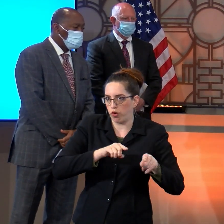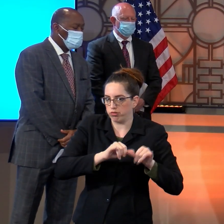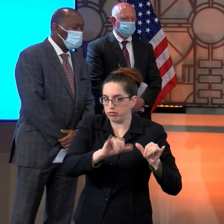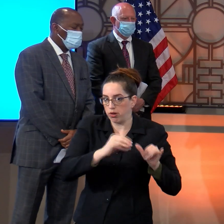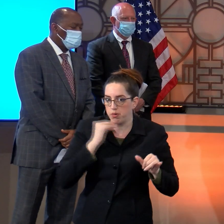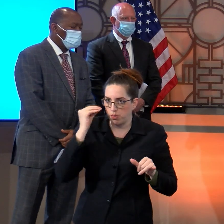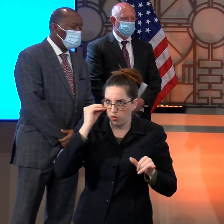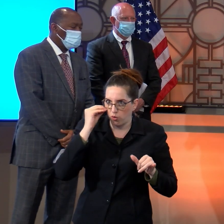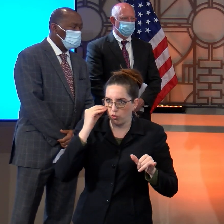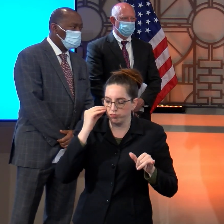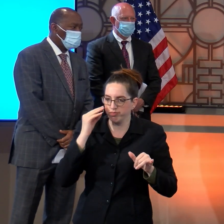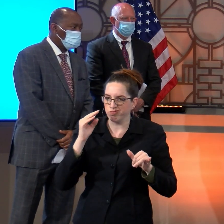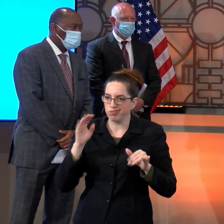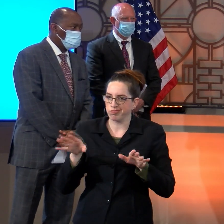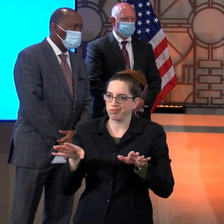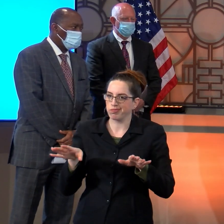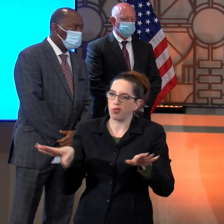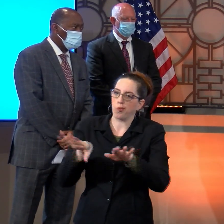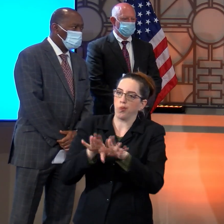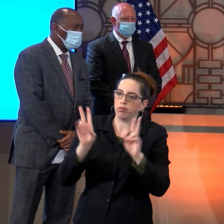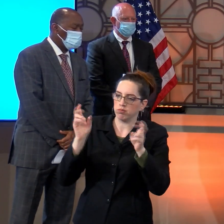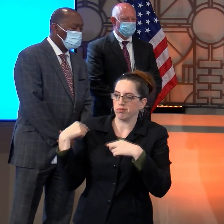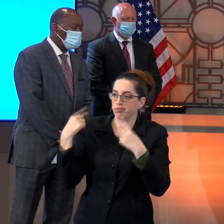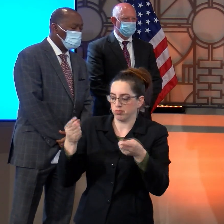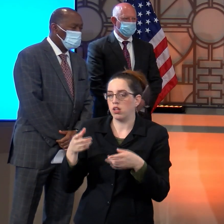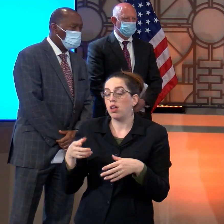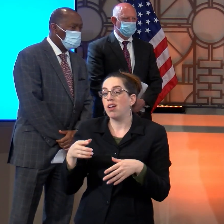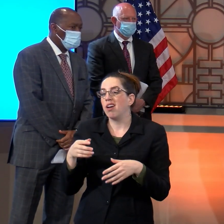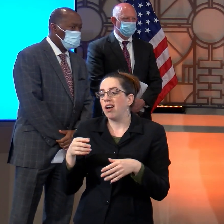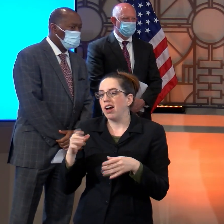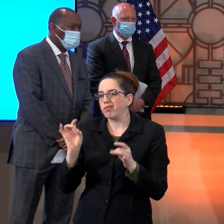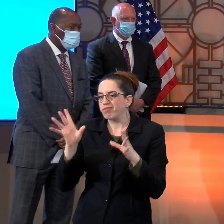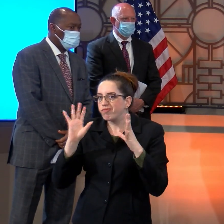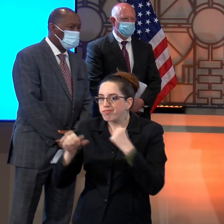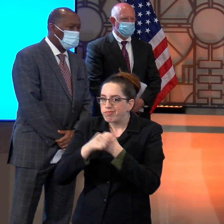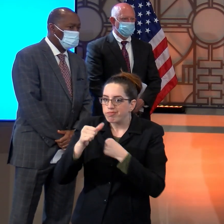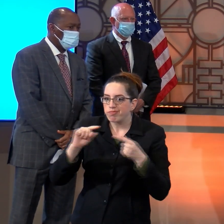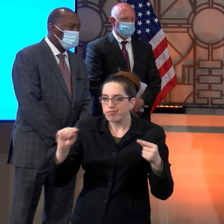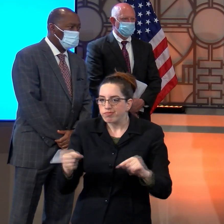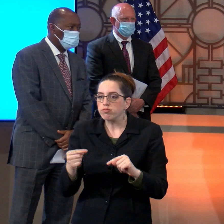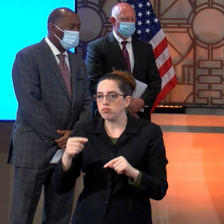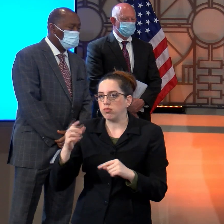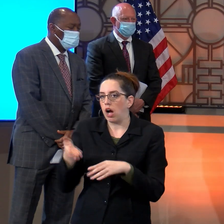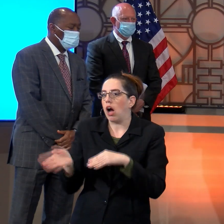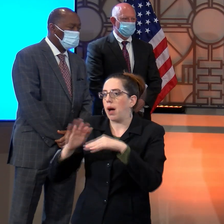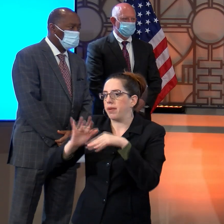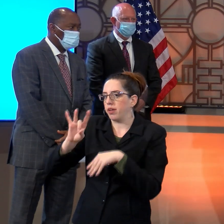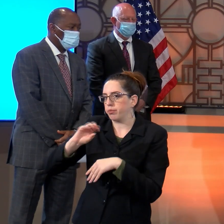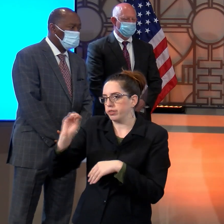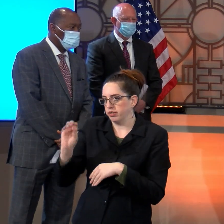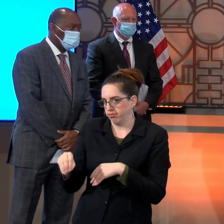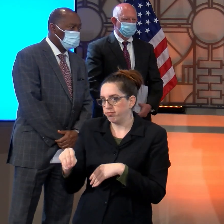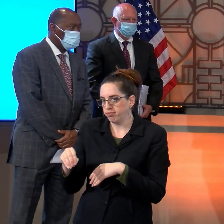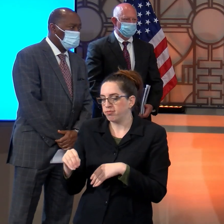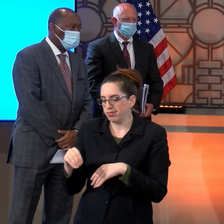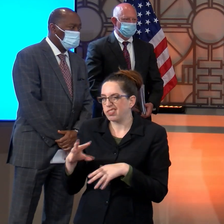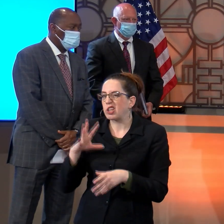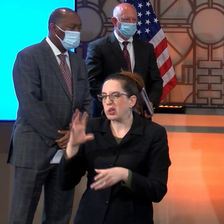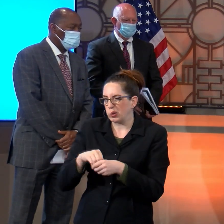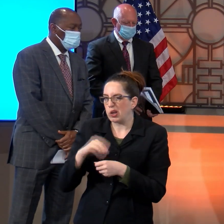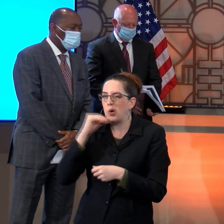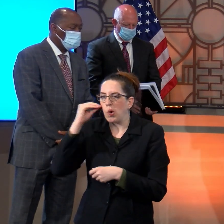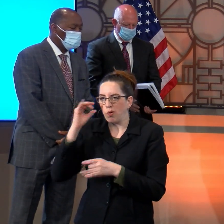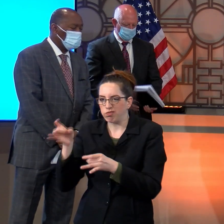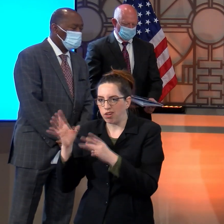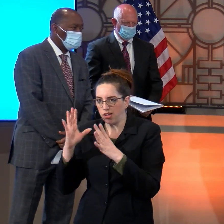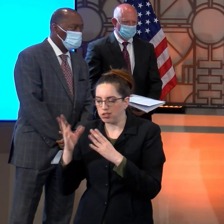the shutdown or the stay-at-home orders. Our aggravated assaults are up 8% today, which includes our domestic violence being